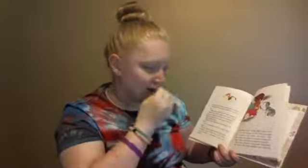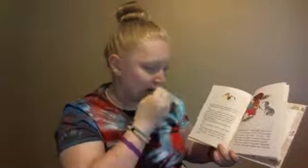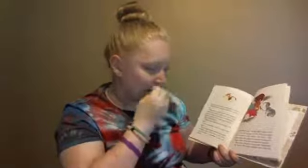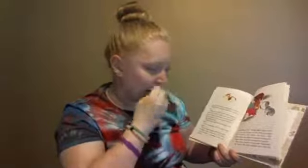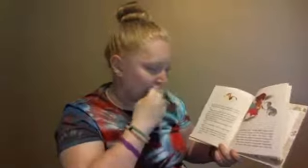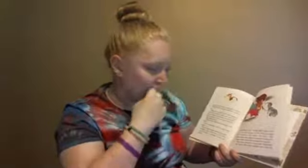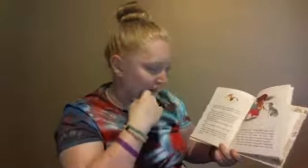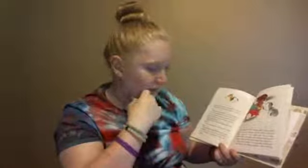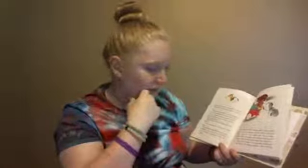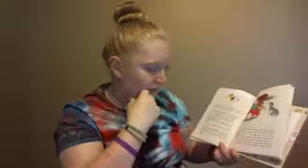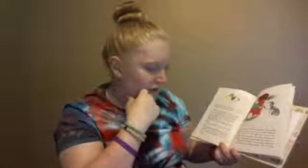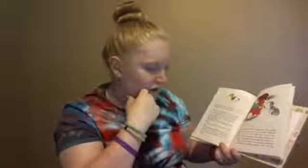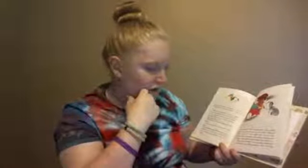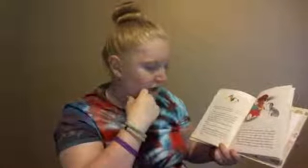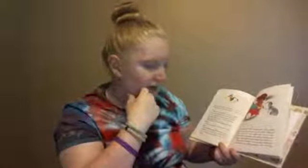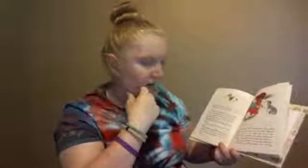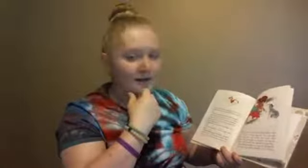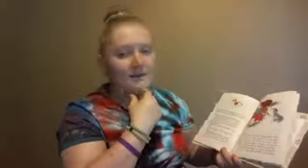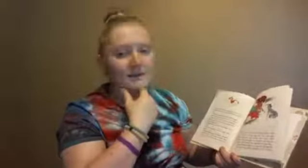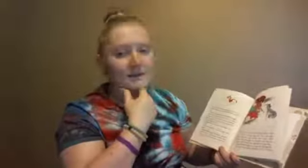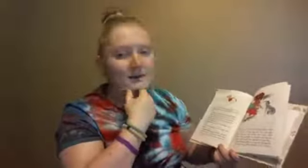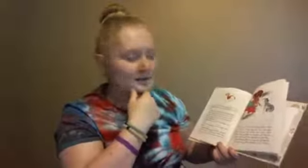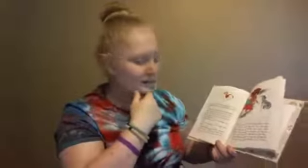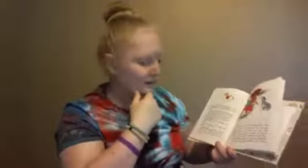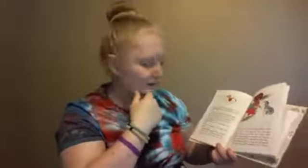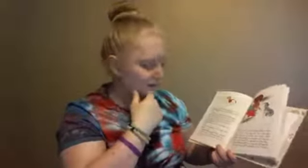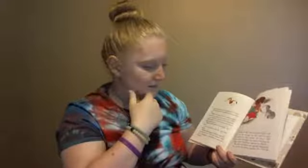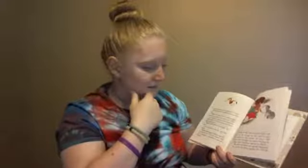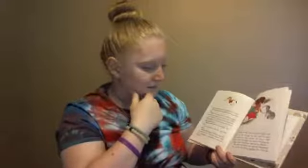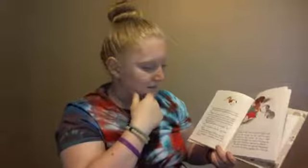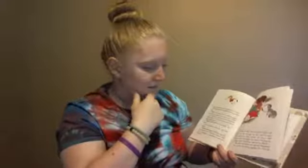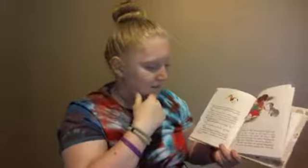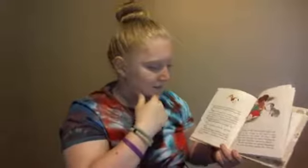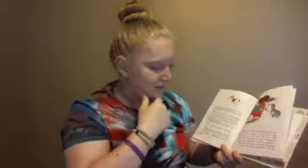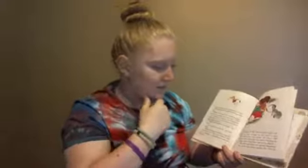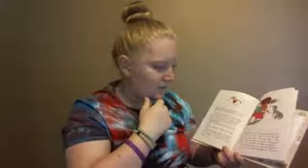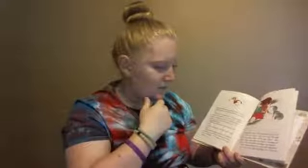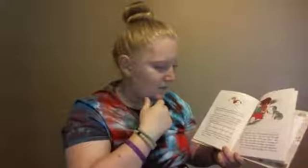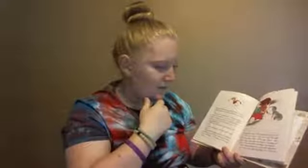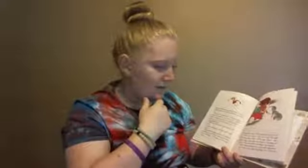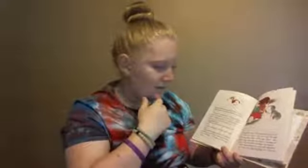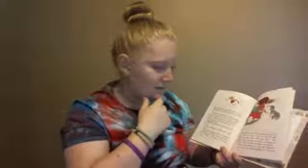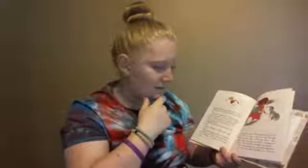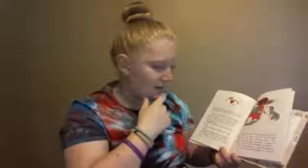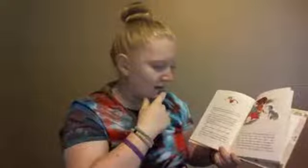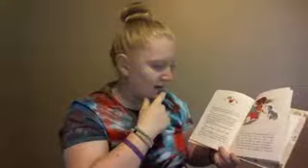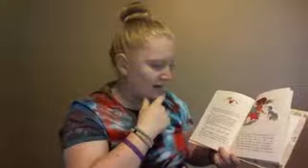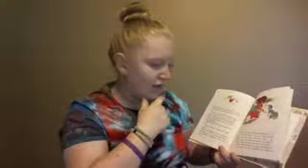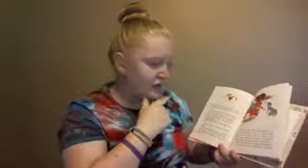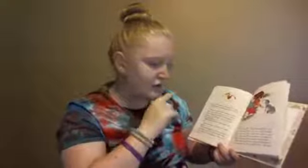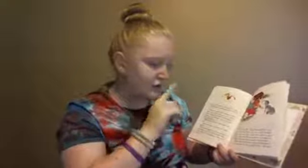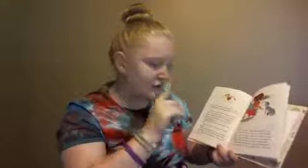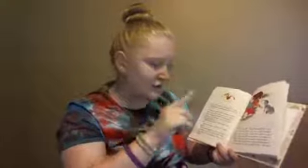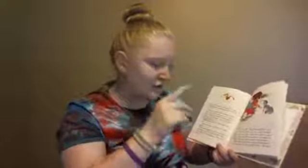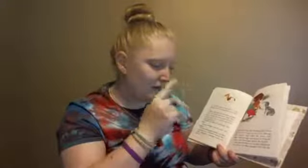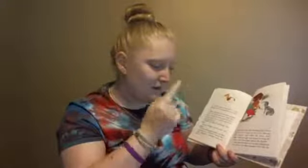dinner waiting for them, with chocolate custard for dessert. But their mother was greatly displeased. So you're the